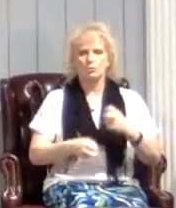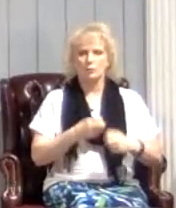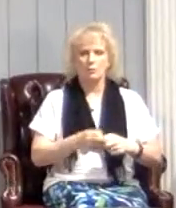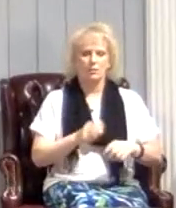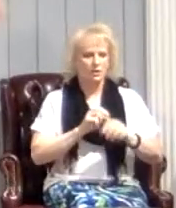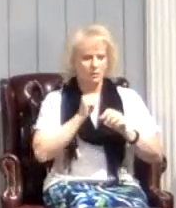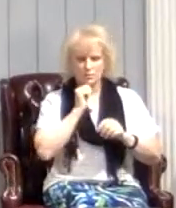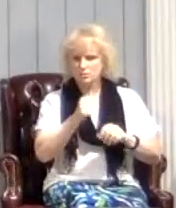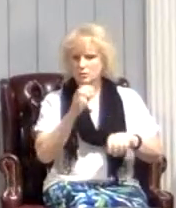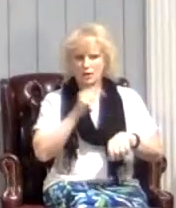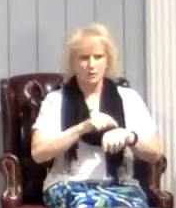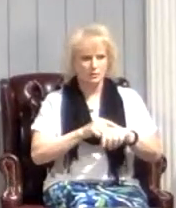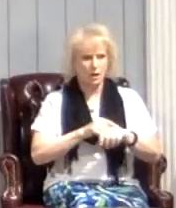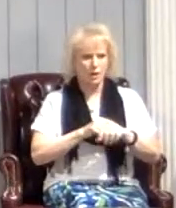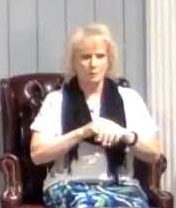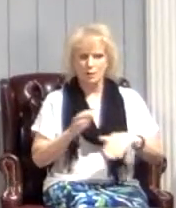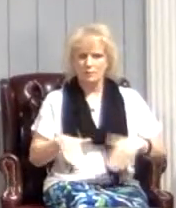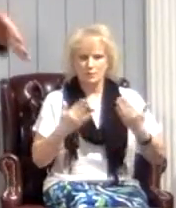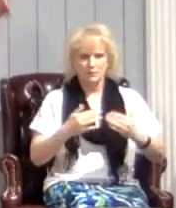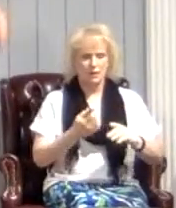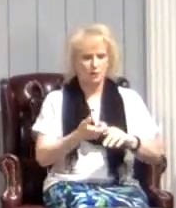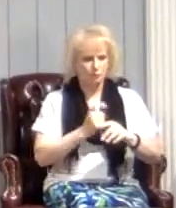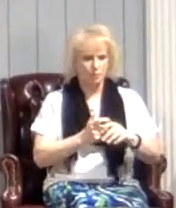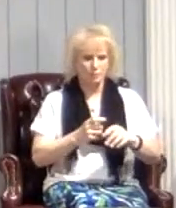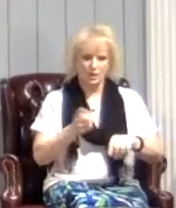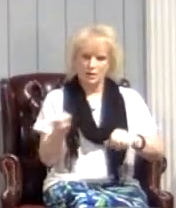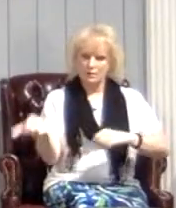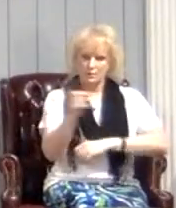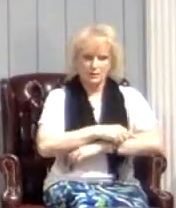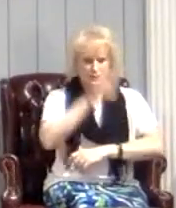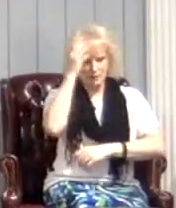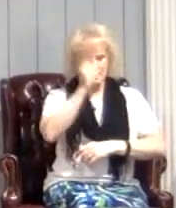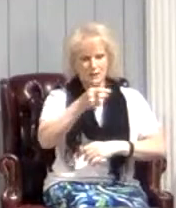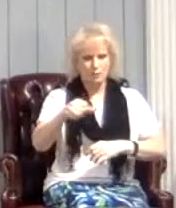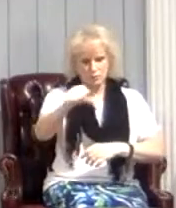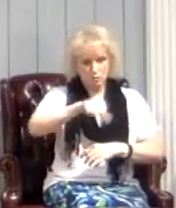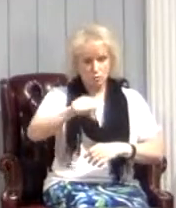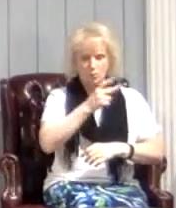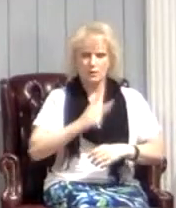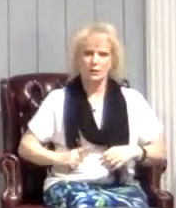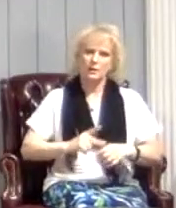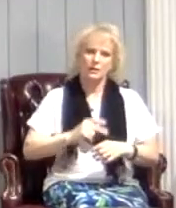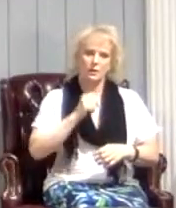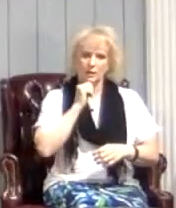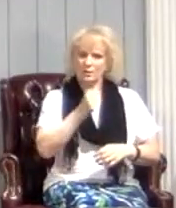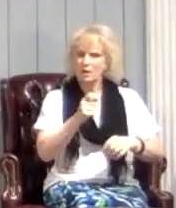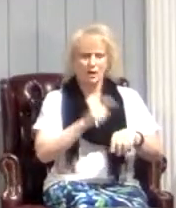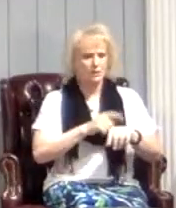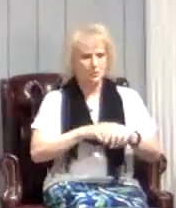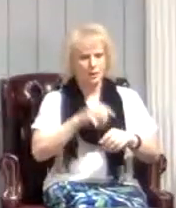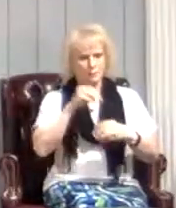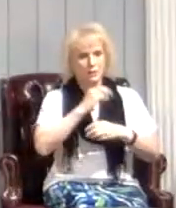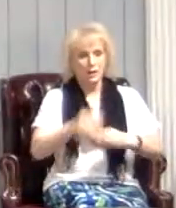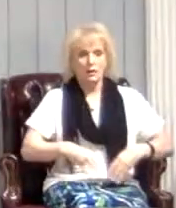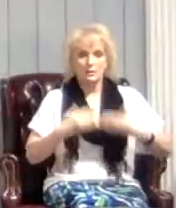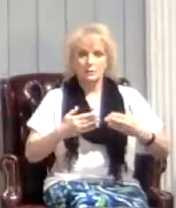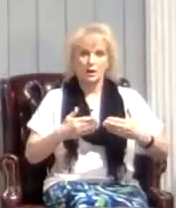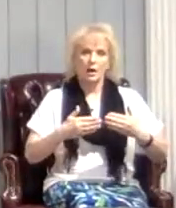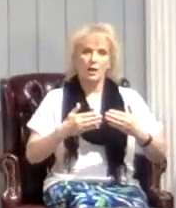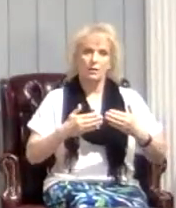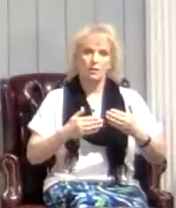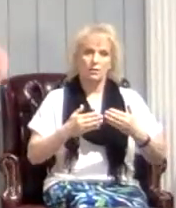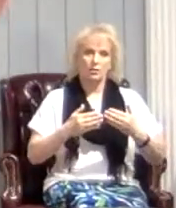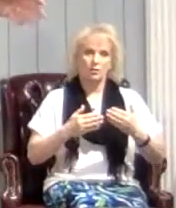not a time in his life from the day he was anointed to be king to the day he died, there wasn't a time in his life that he didn't